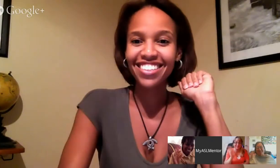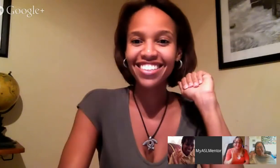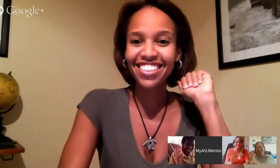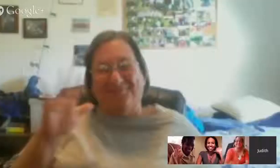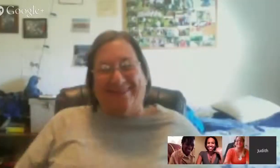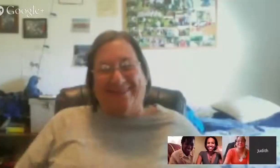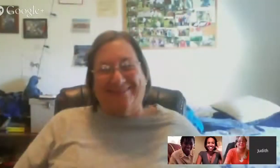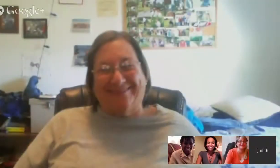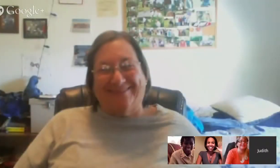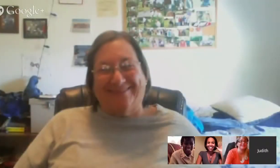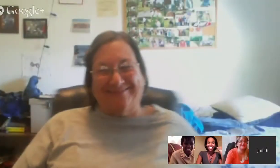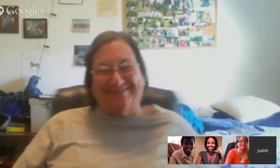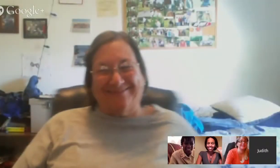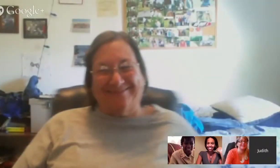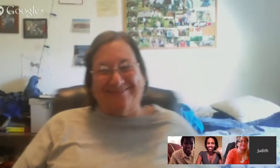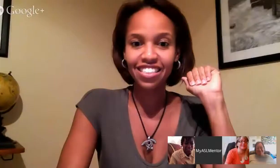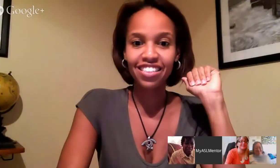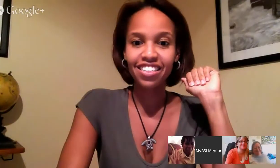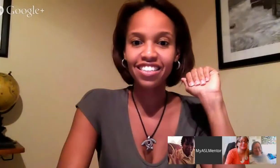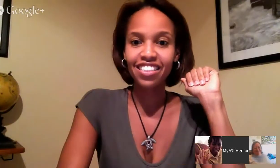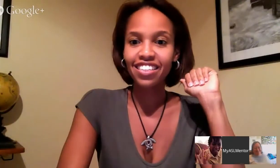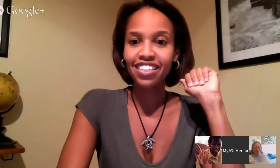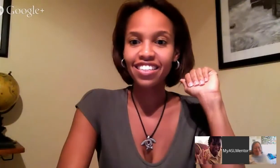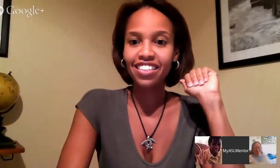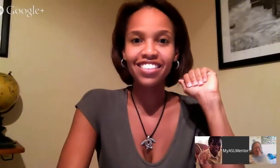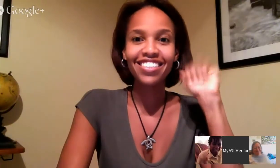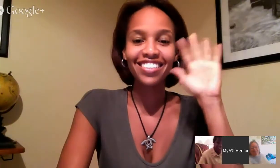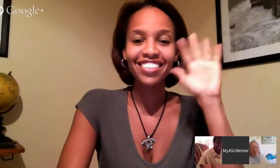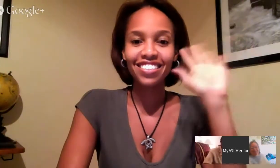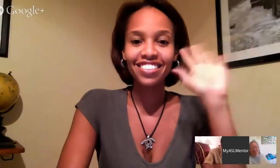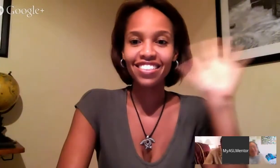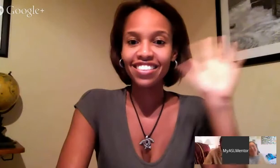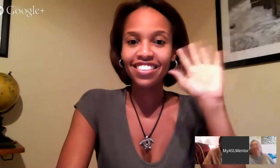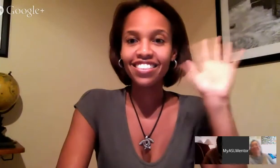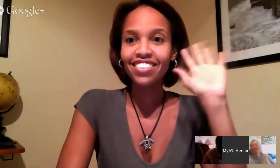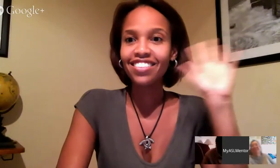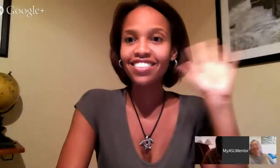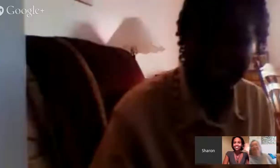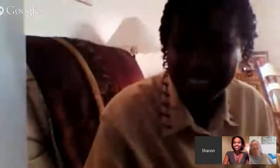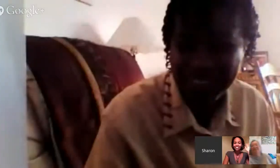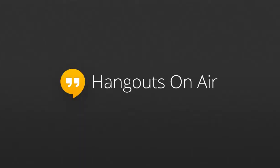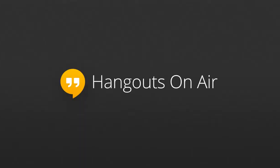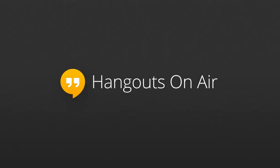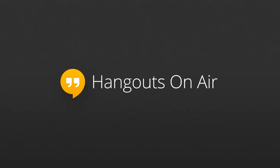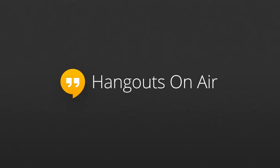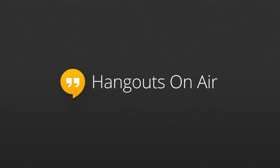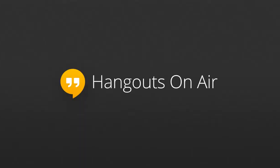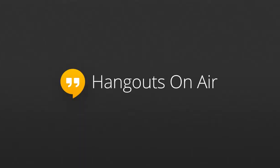Bye. Bye.